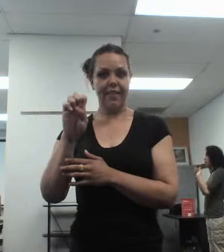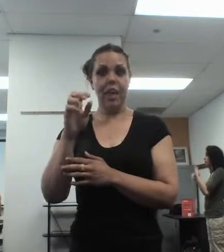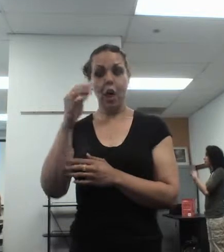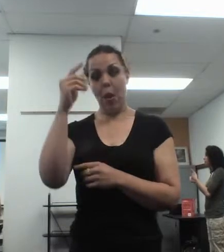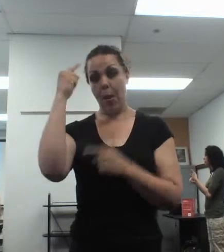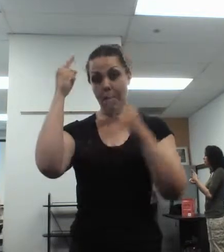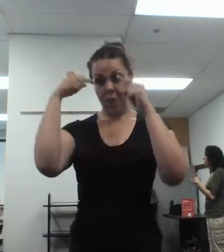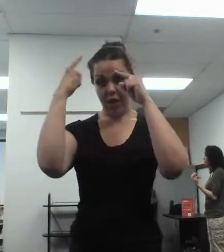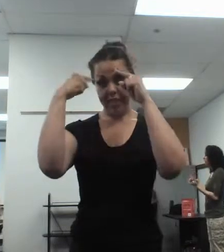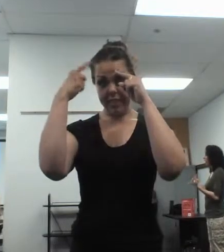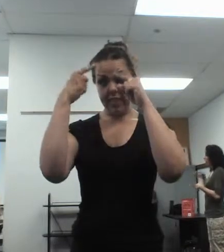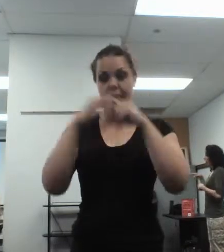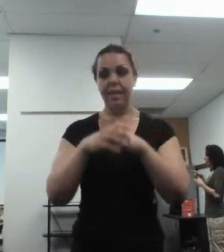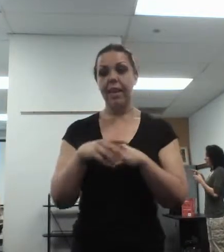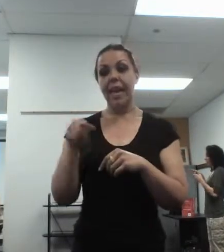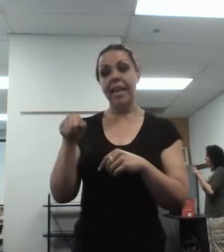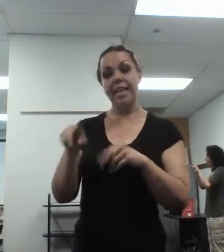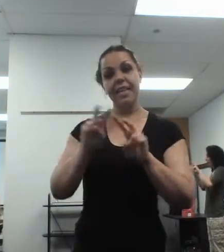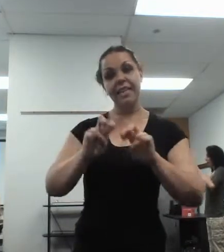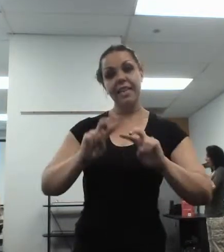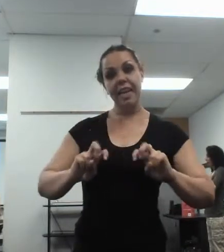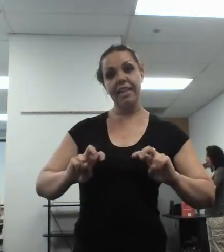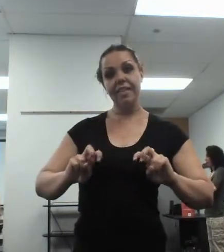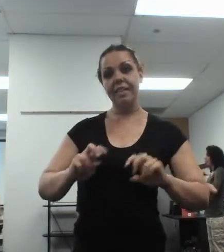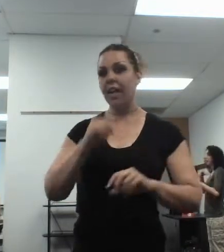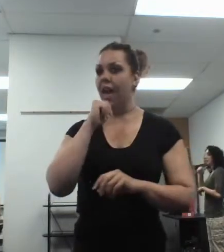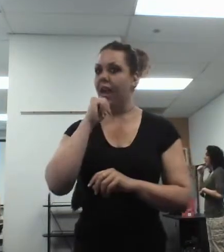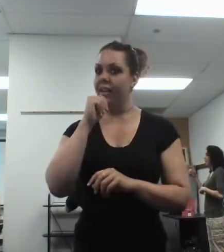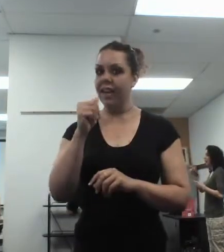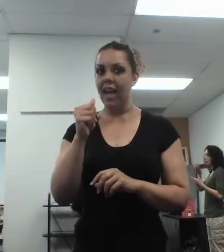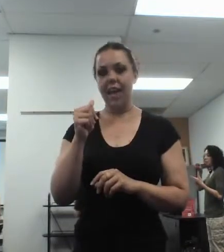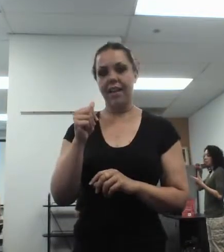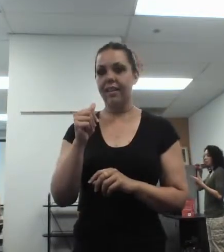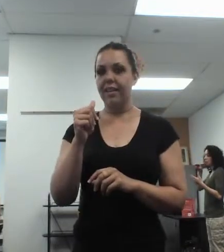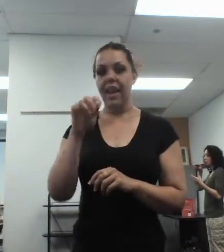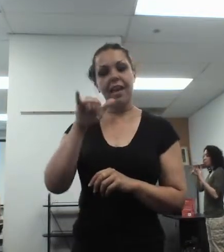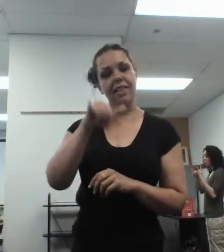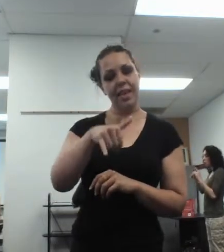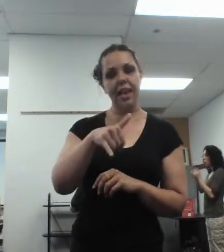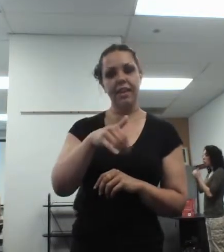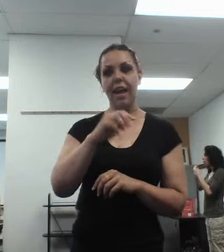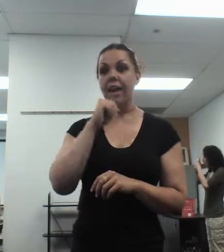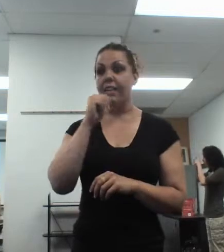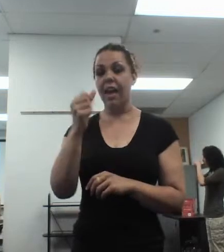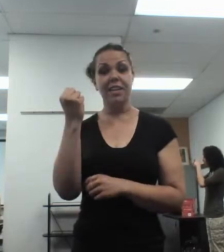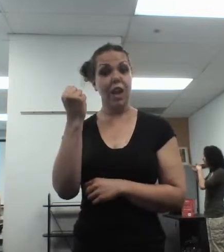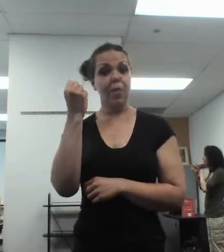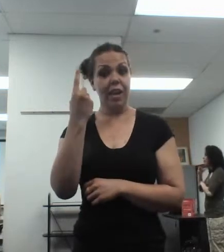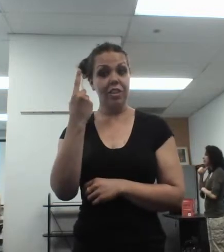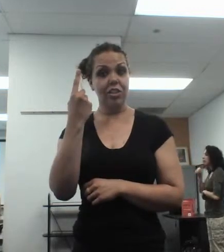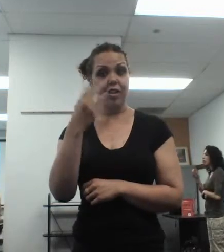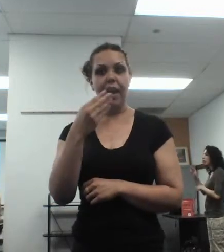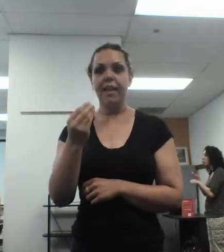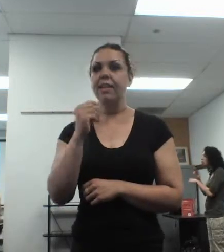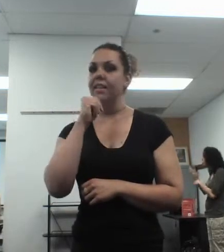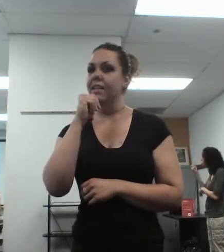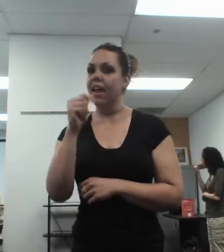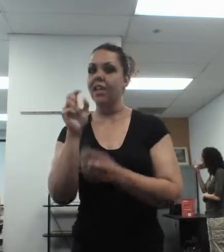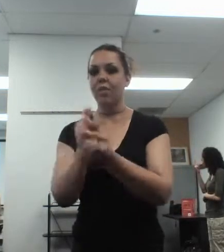analysis is not looking at your cognitive process, not your comprehension, and not your reformulating. This